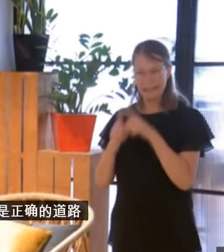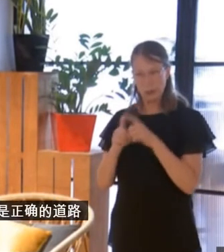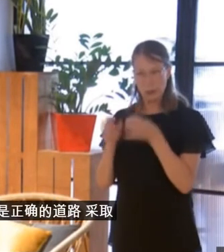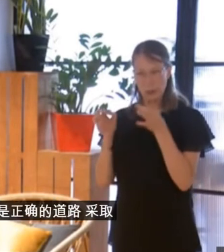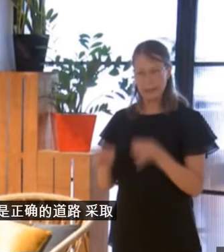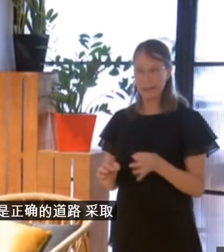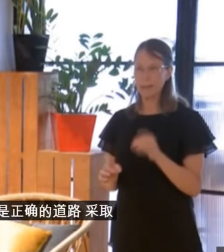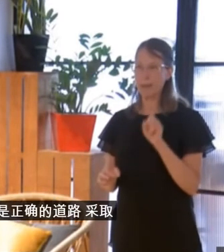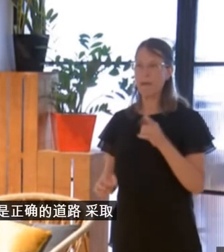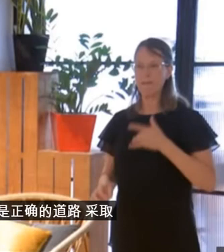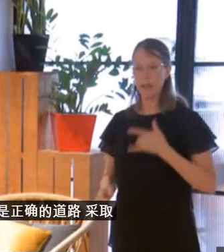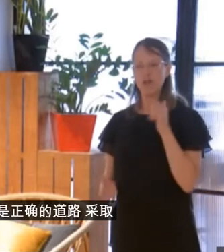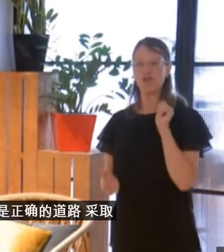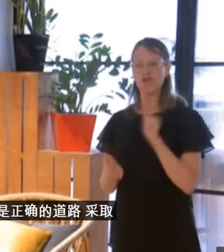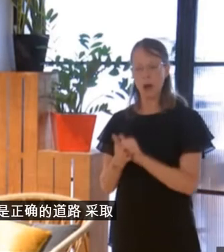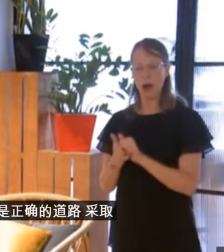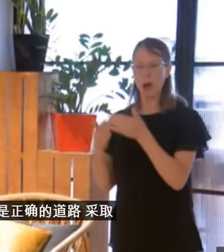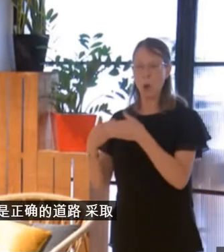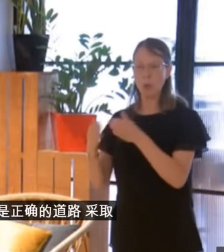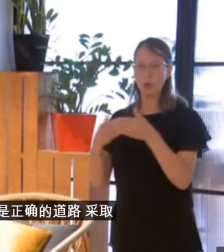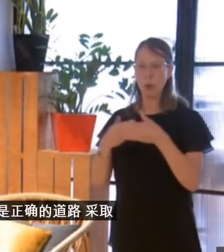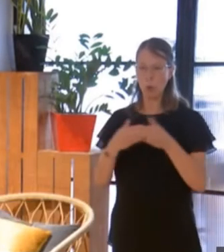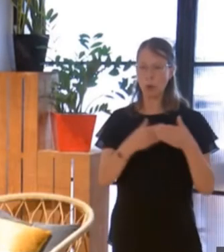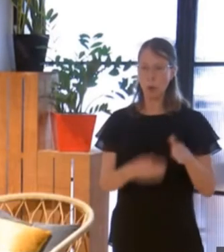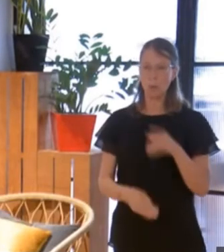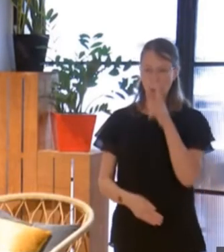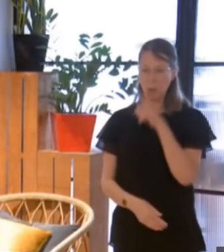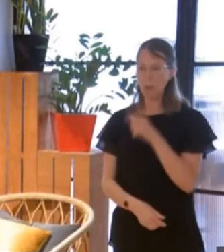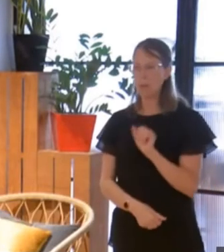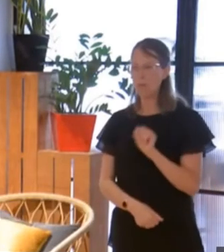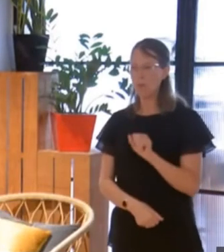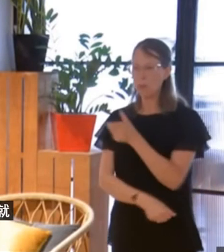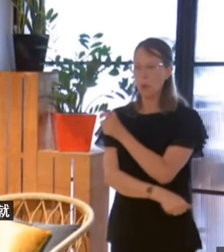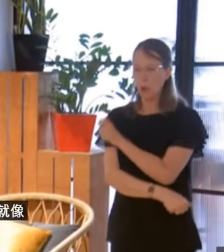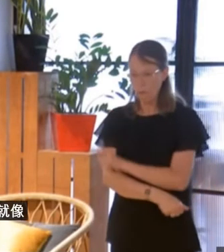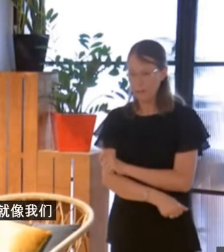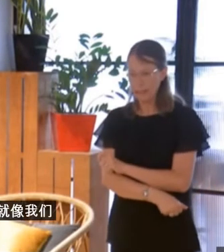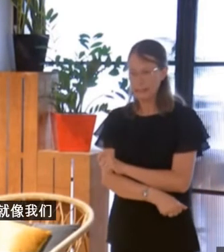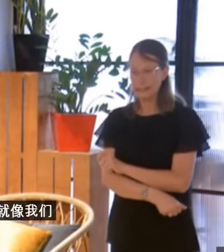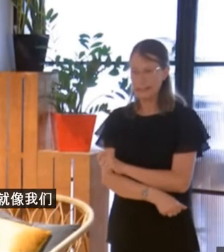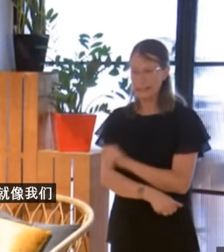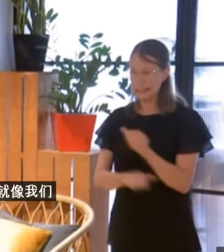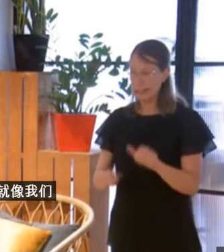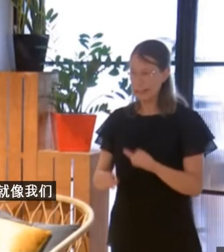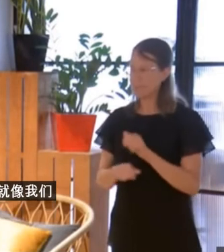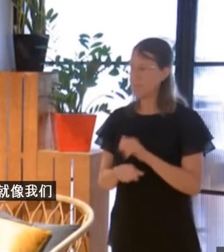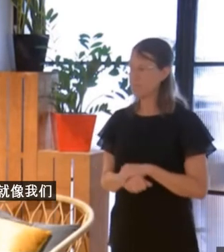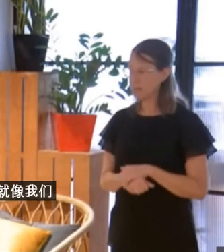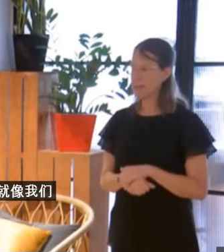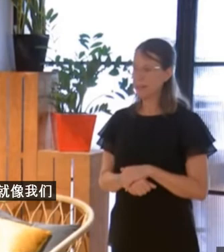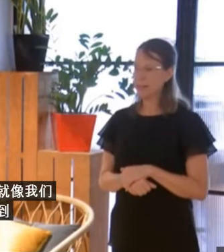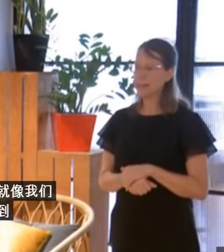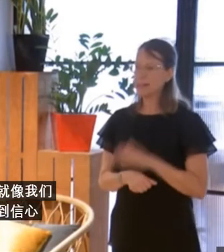right path to take. We're seeing confidence returning, just like we saw confidence returning after the Delta